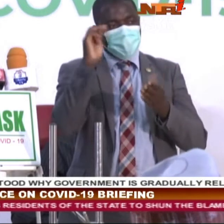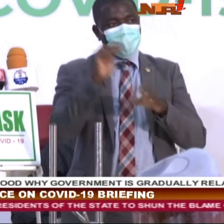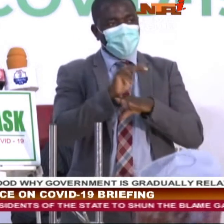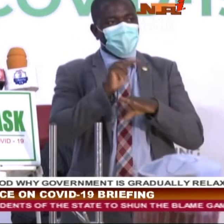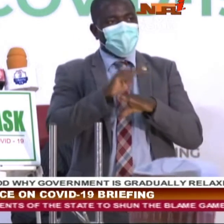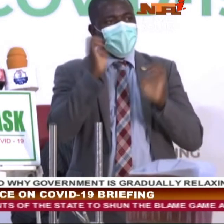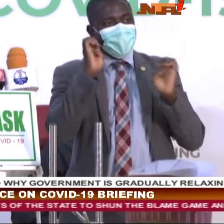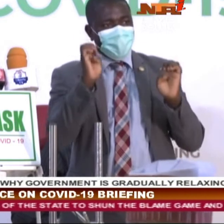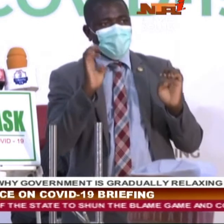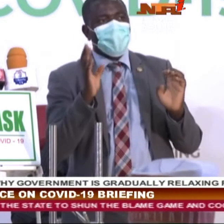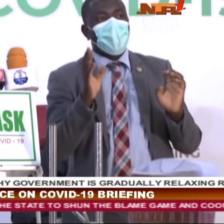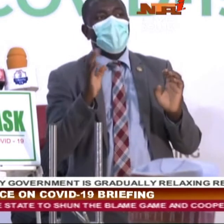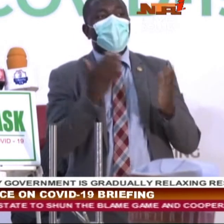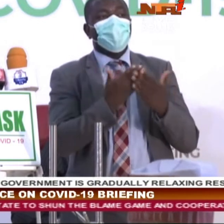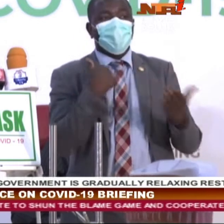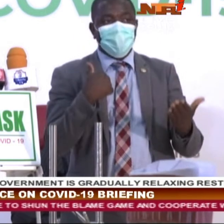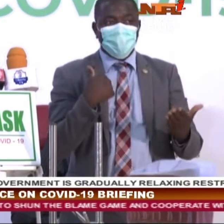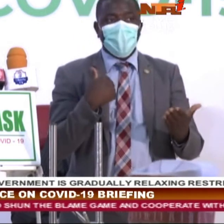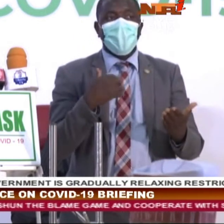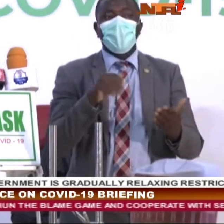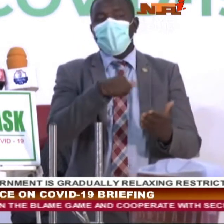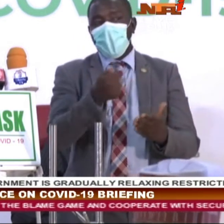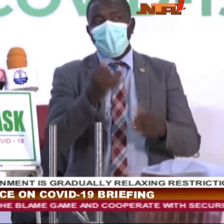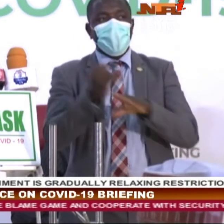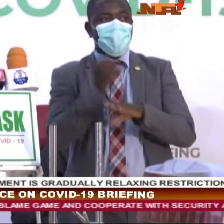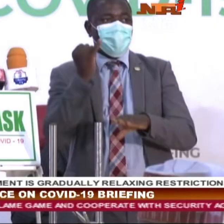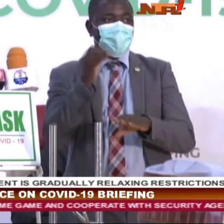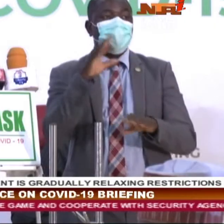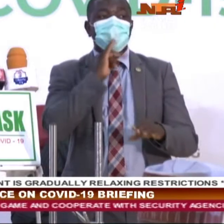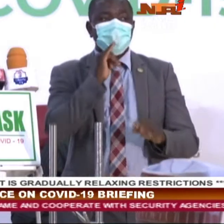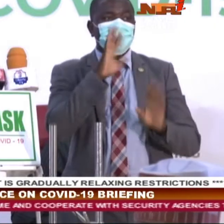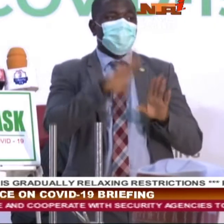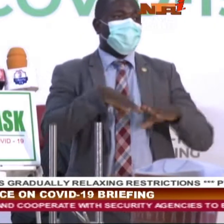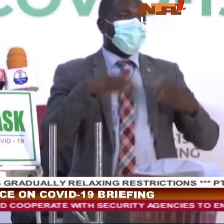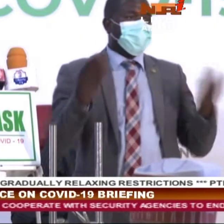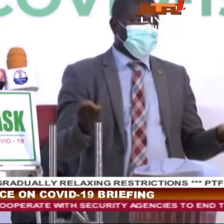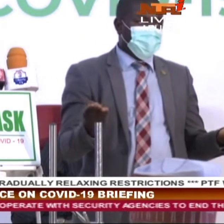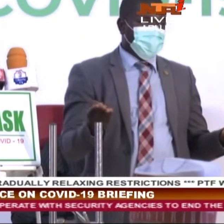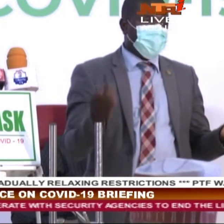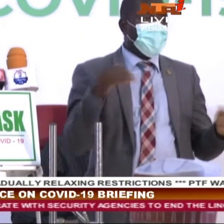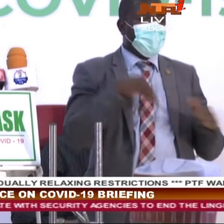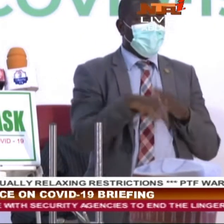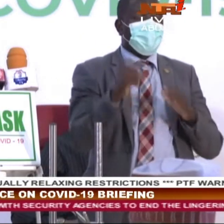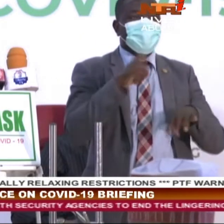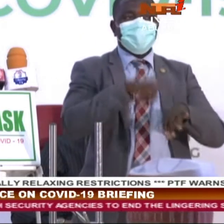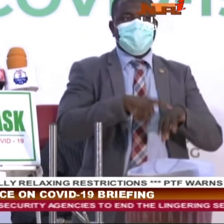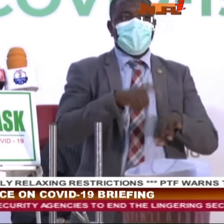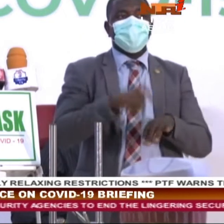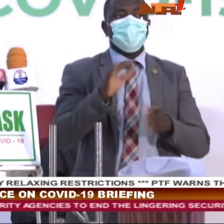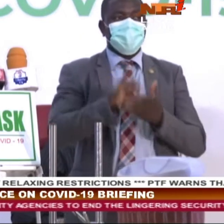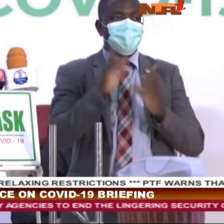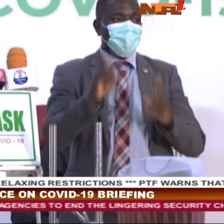of Education before an institution is reopened in the timeline to be provided.